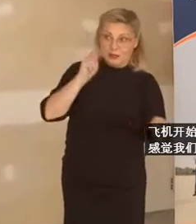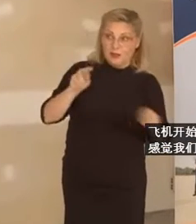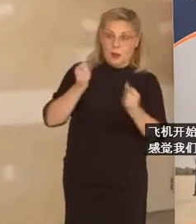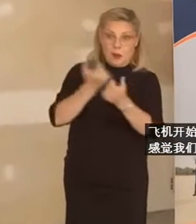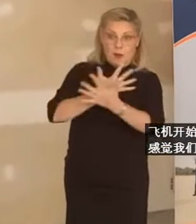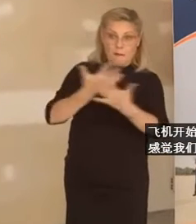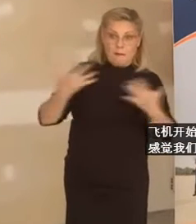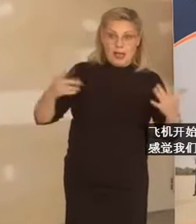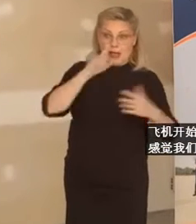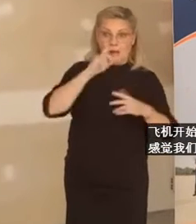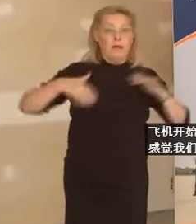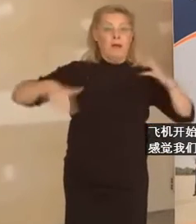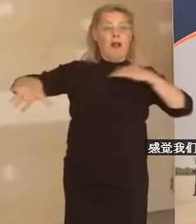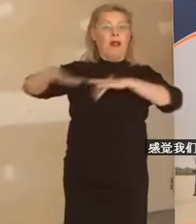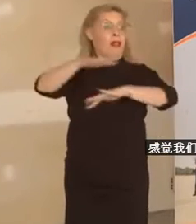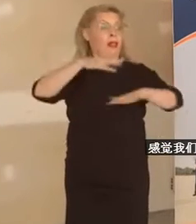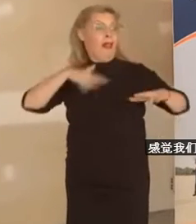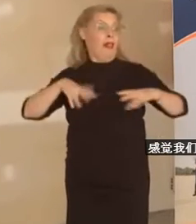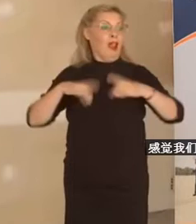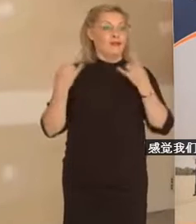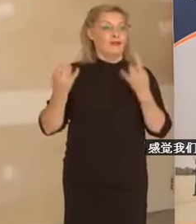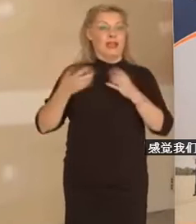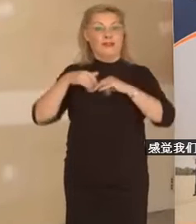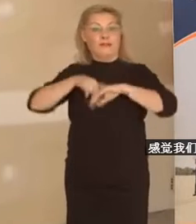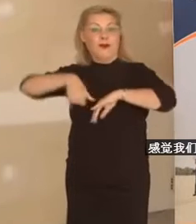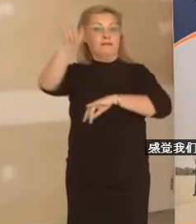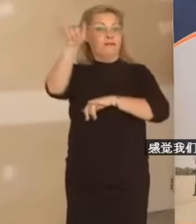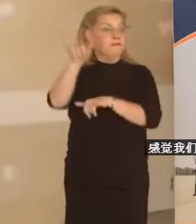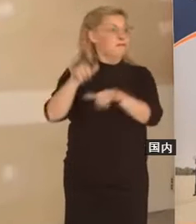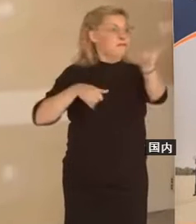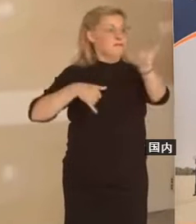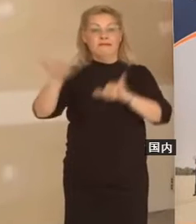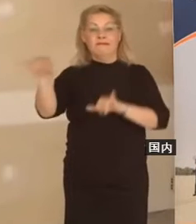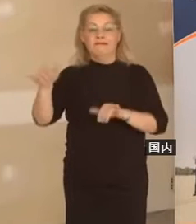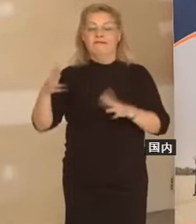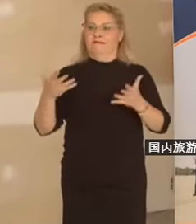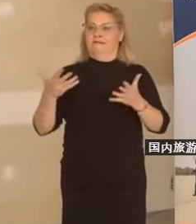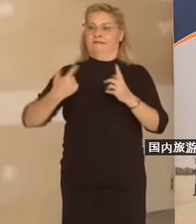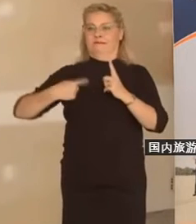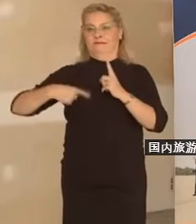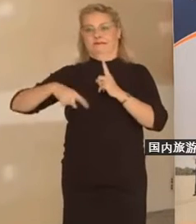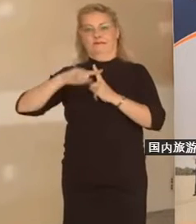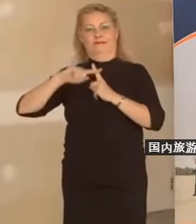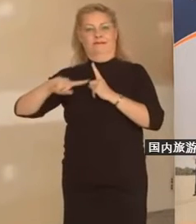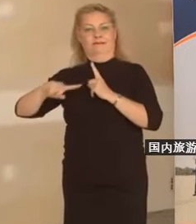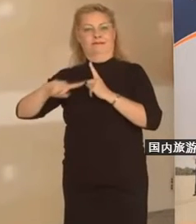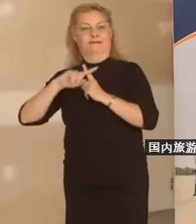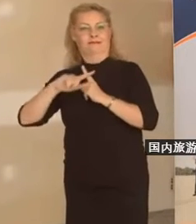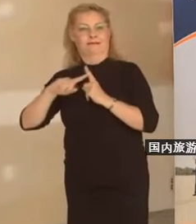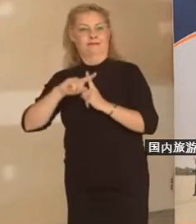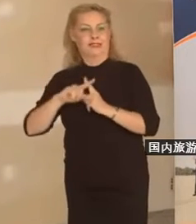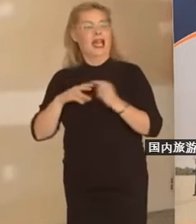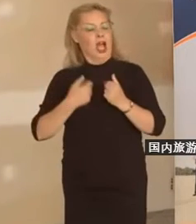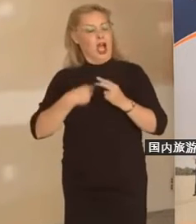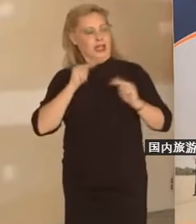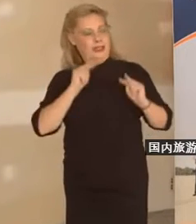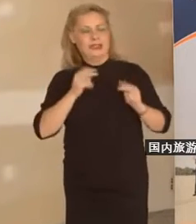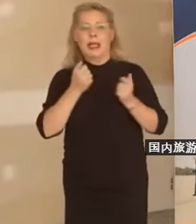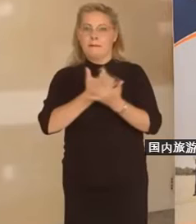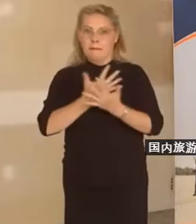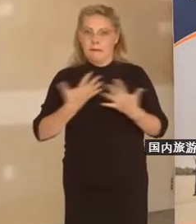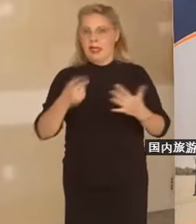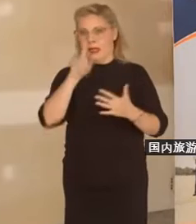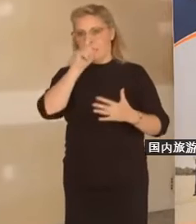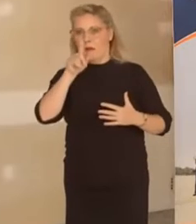sense that we're back out moving again. There is a sense of optimism amongst the domestic tourism economy, with more people travelling